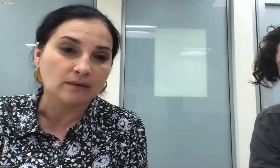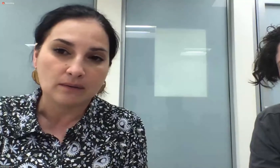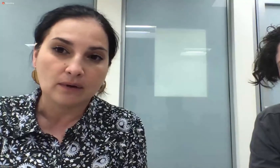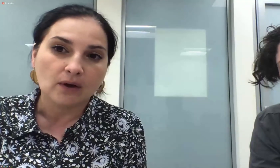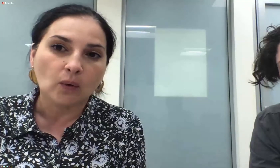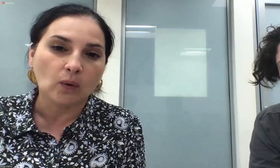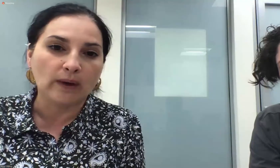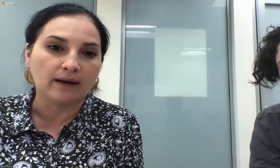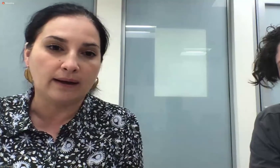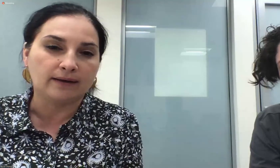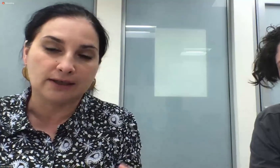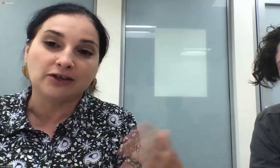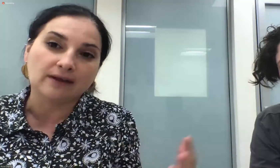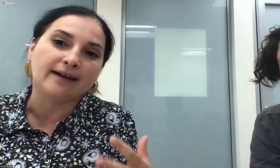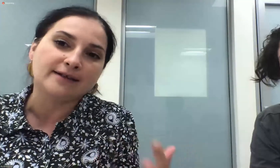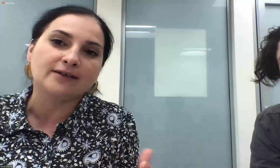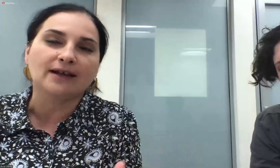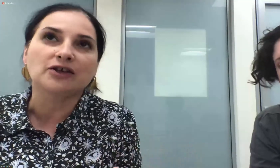intonation, where